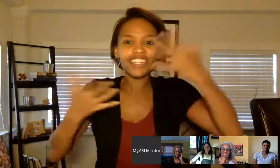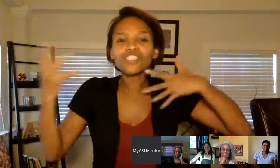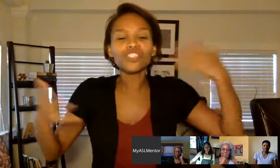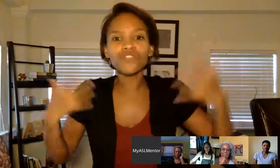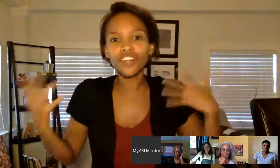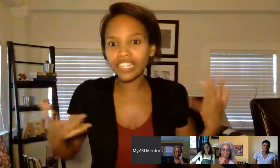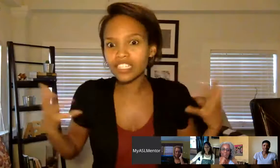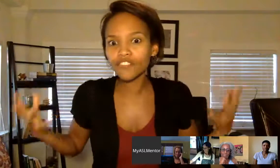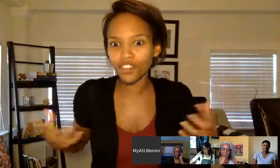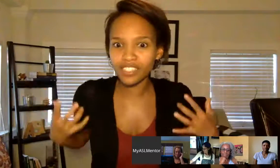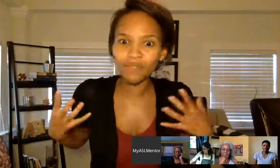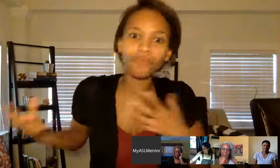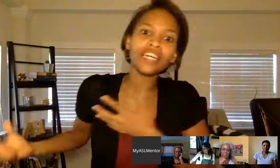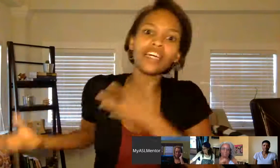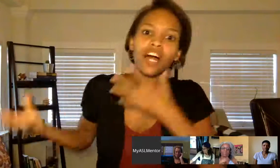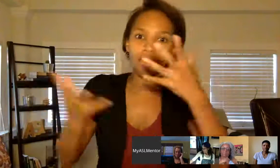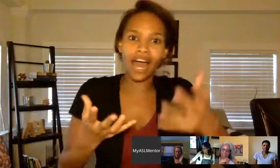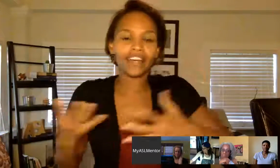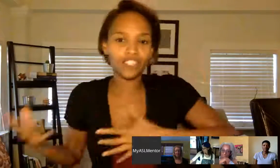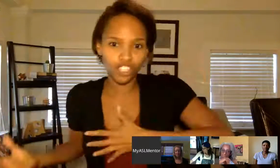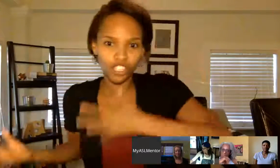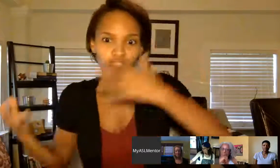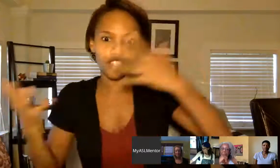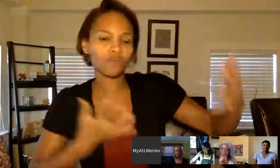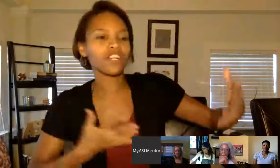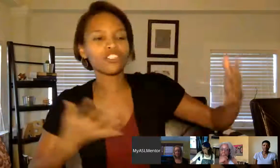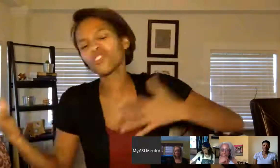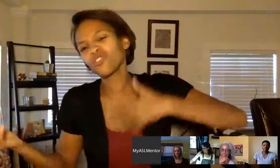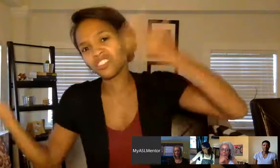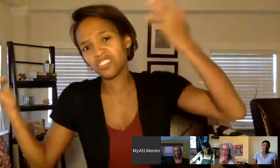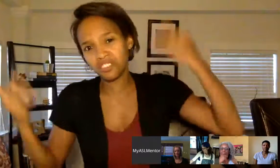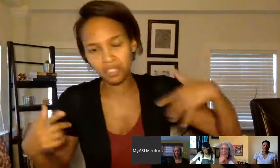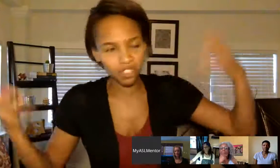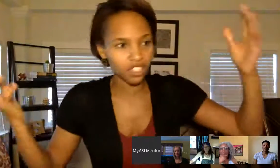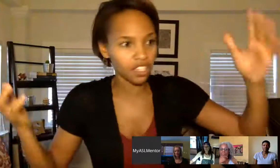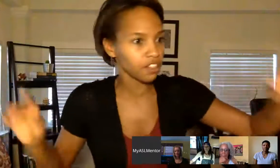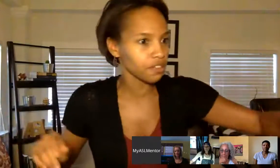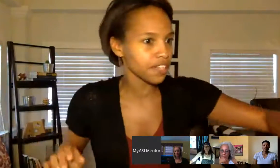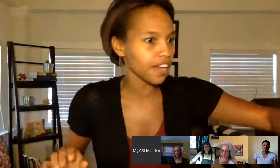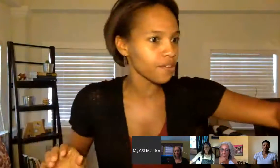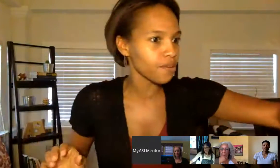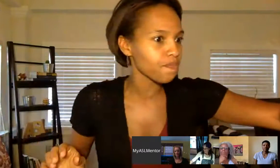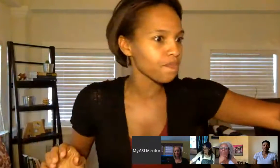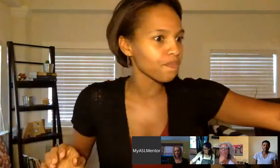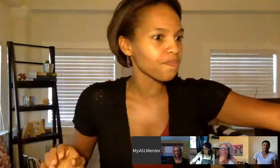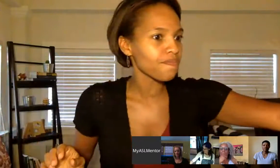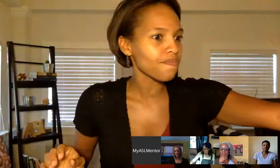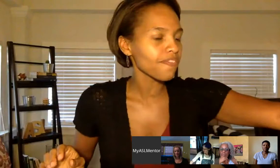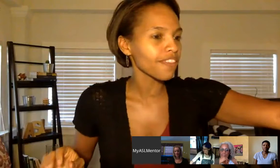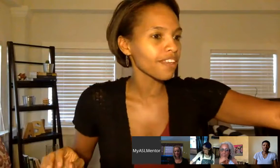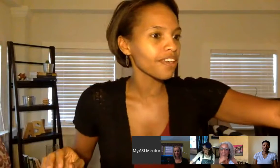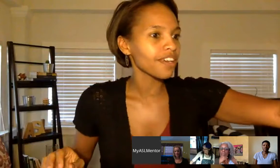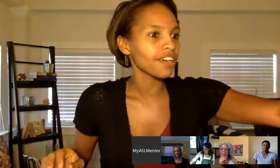That it's just very easy for us to bring our baggage into the interpretation. So just a little side